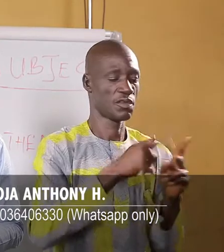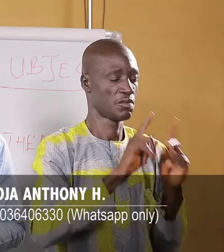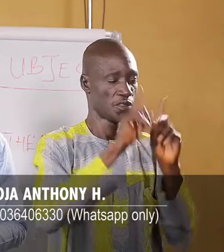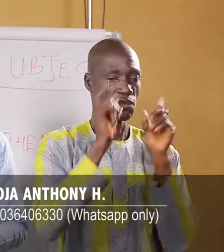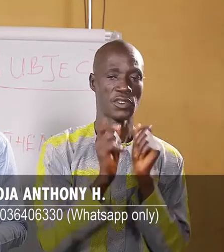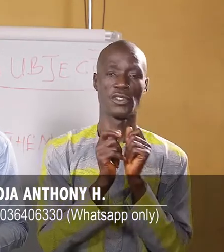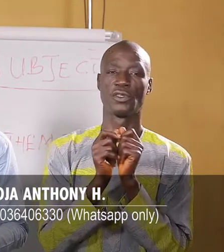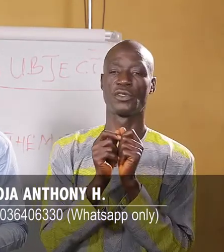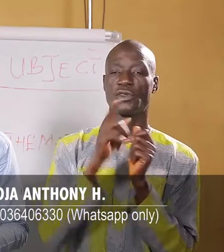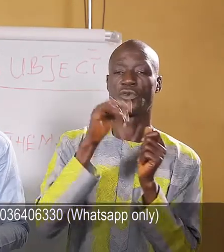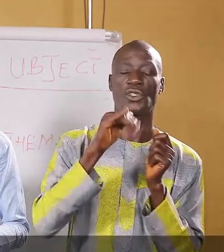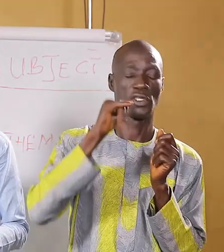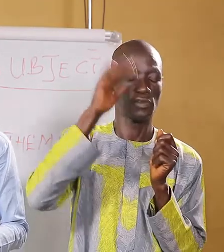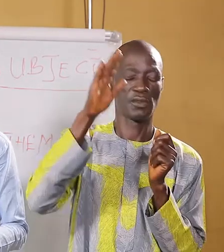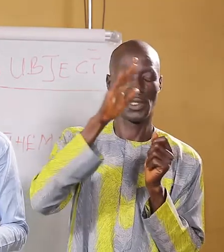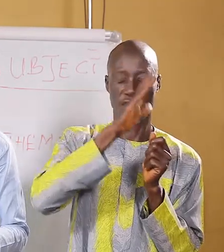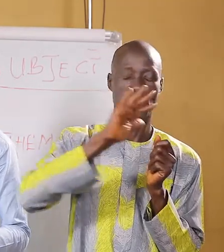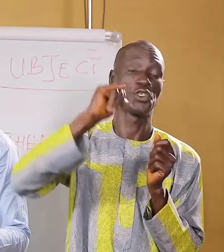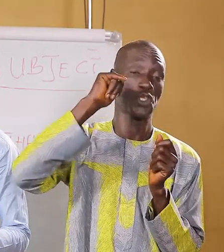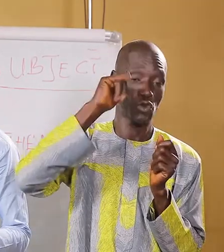question, who is a female? A